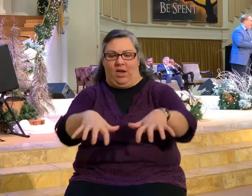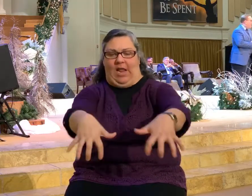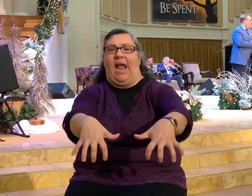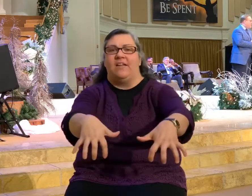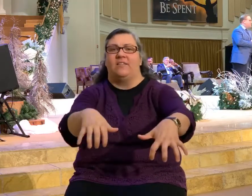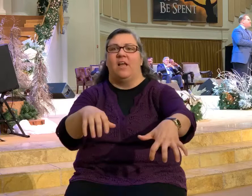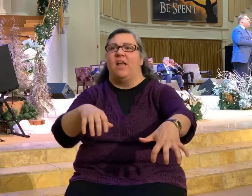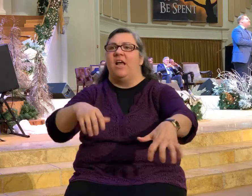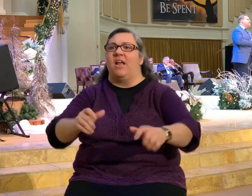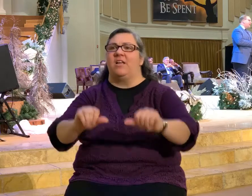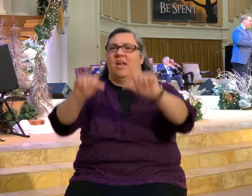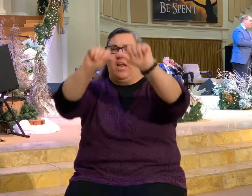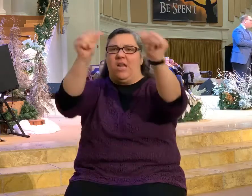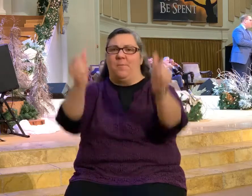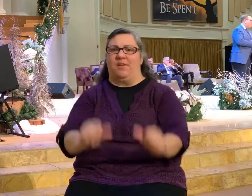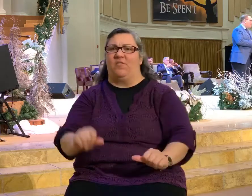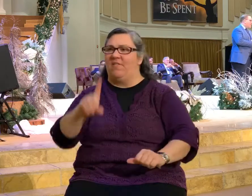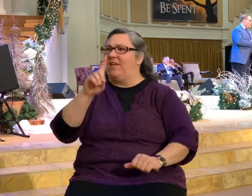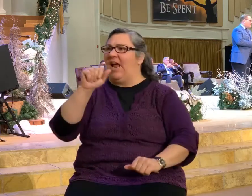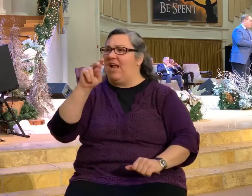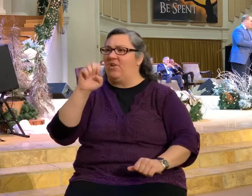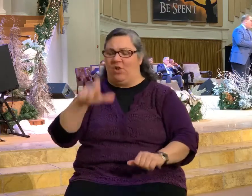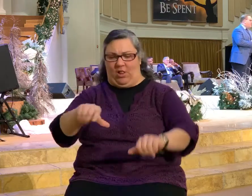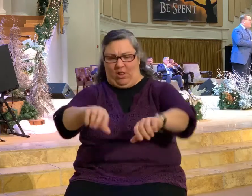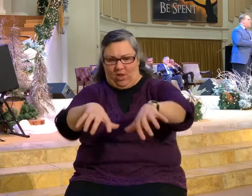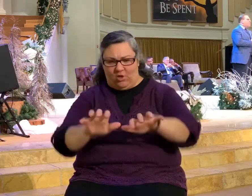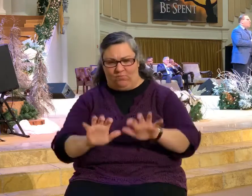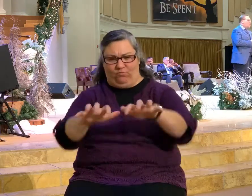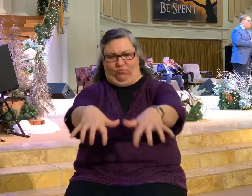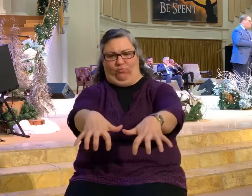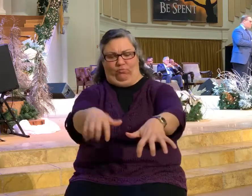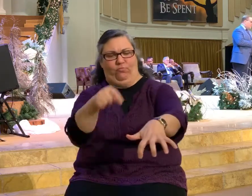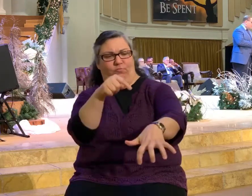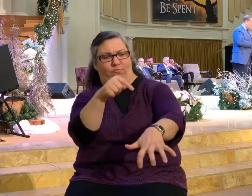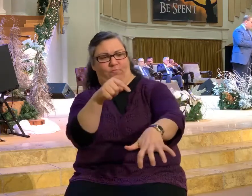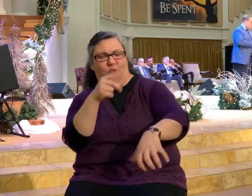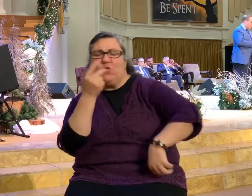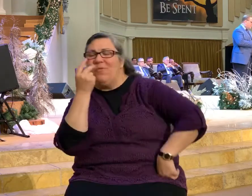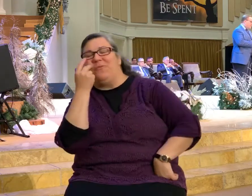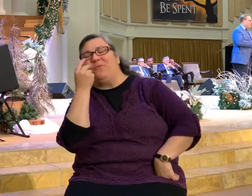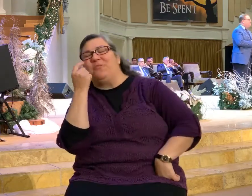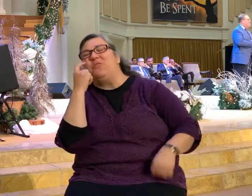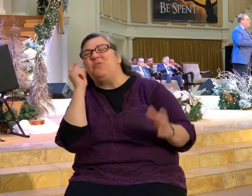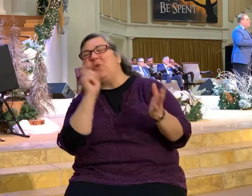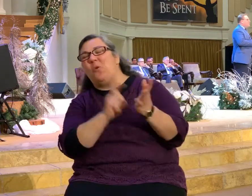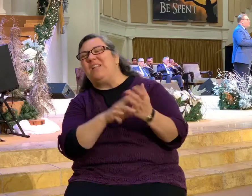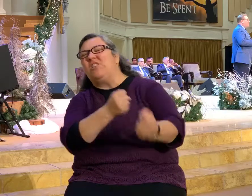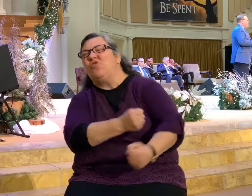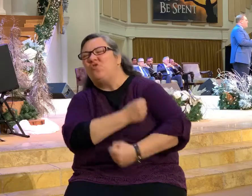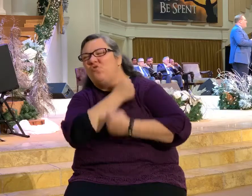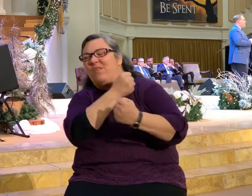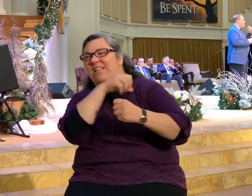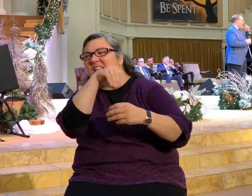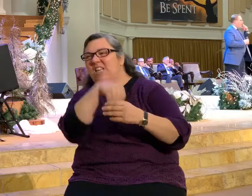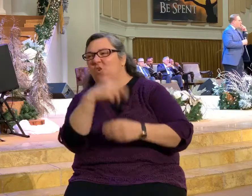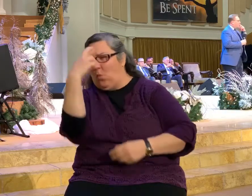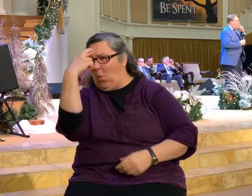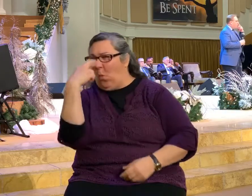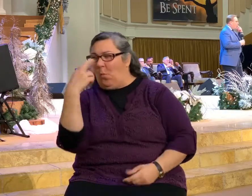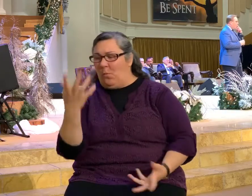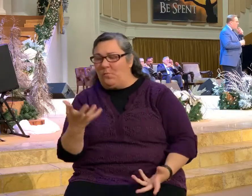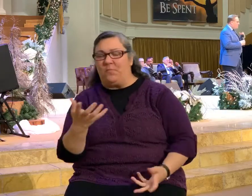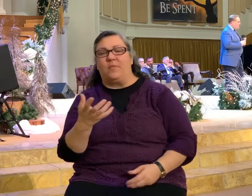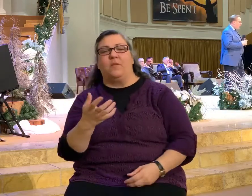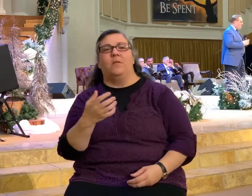image of how, even to this day, that strength of Rome can still be seen. You remember the metal man, as